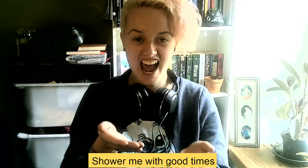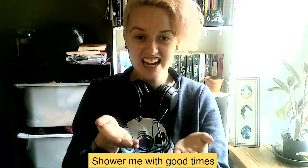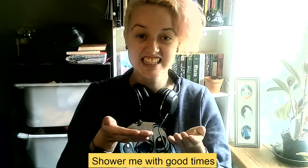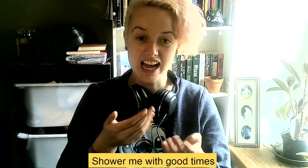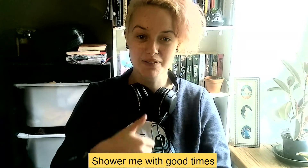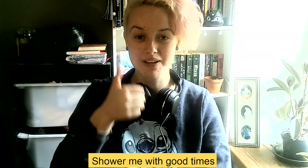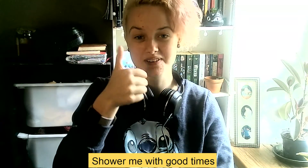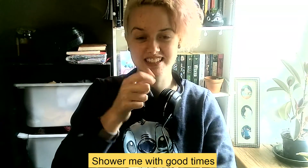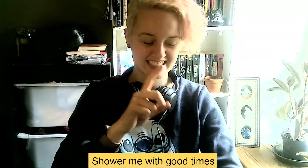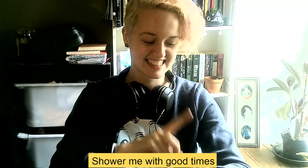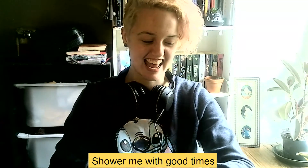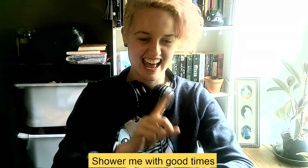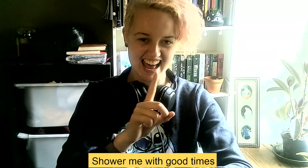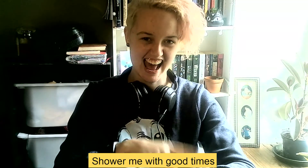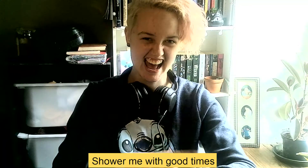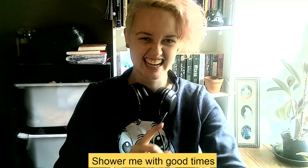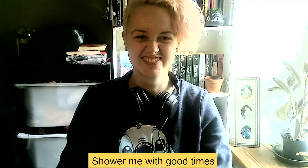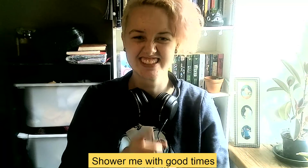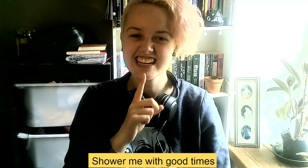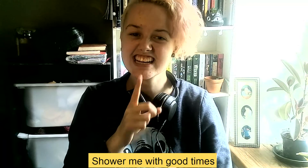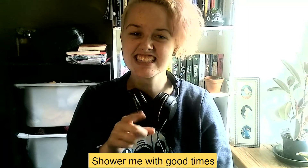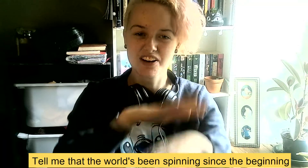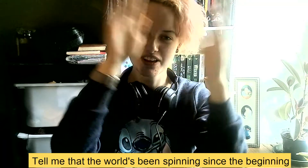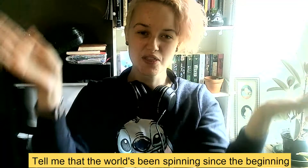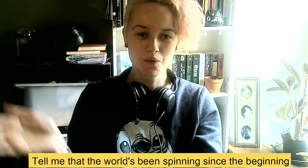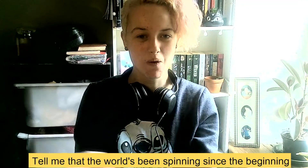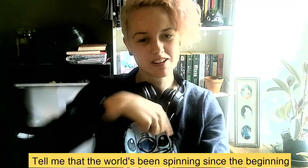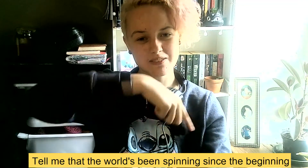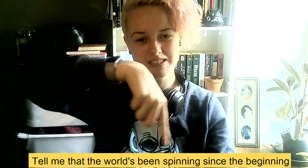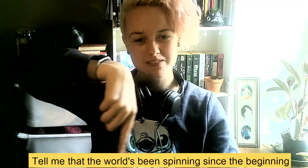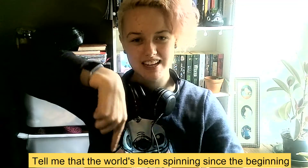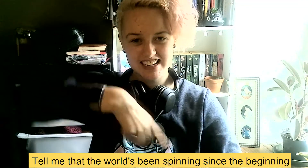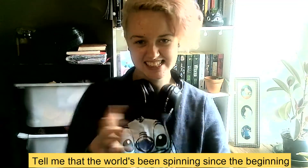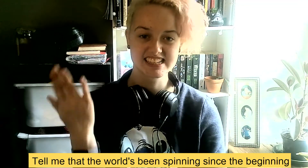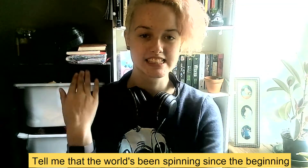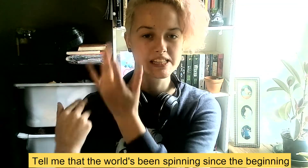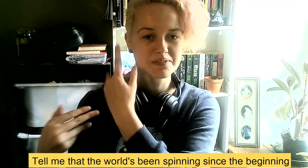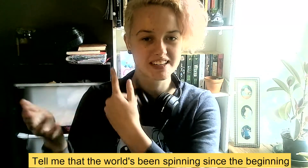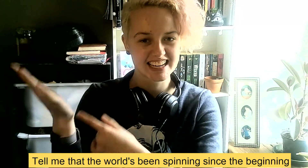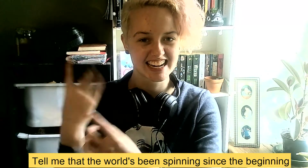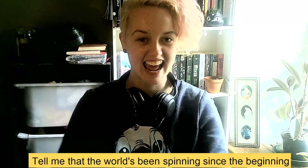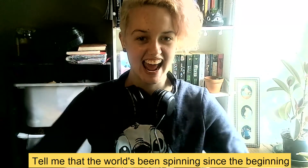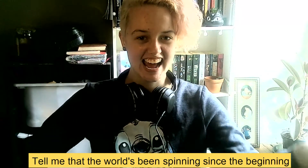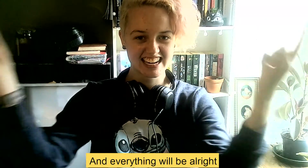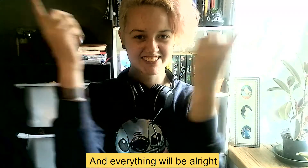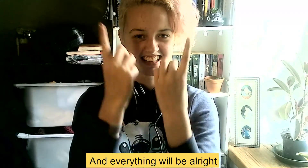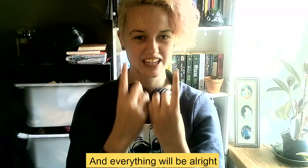shower me with good times. Tell me that the world's been spinnin' since the beginning, and everything